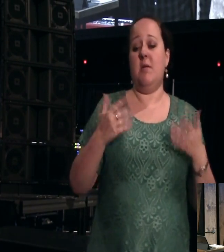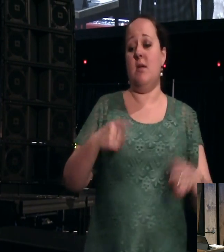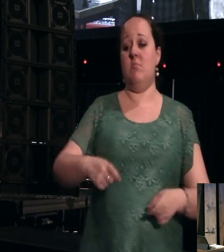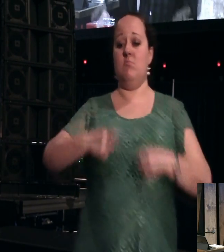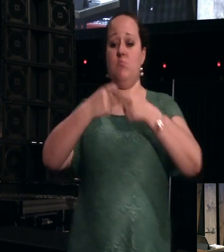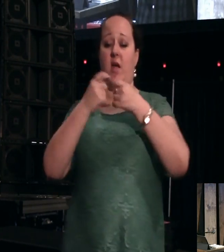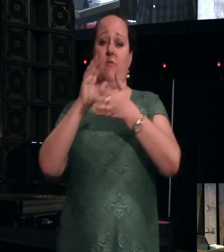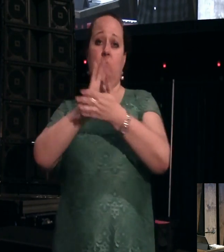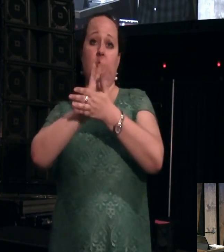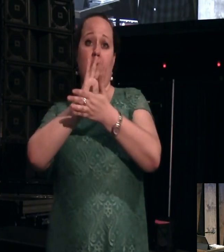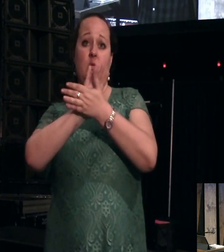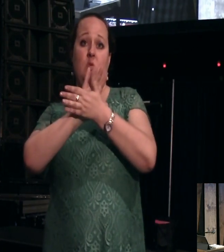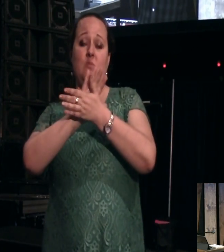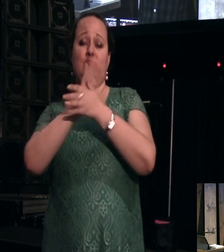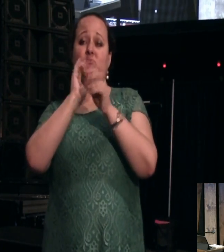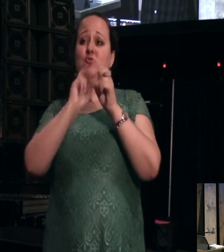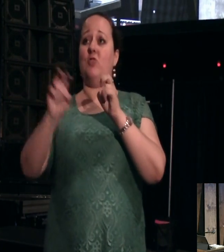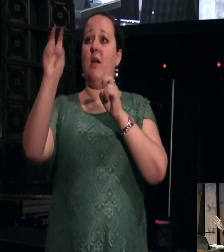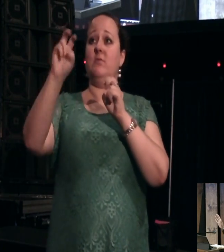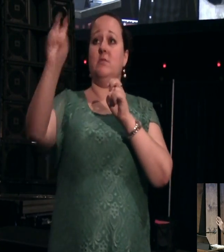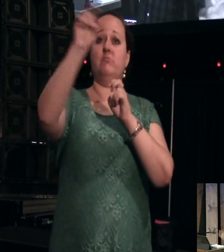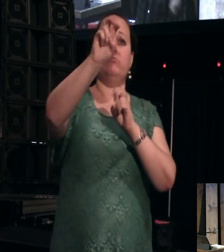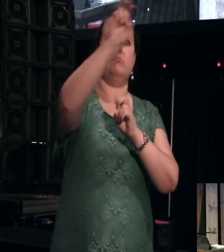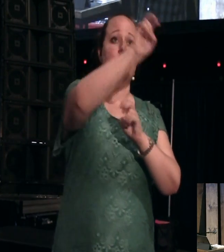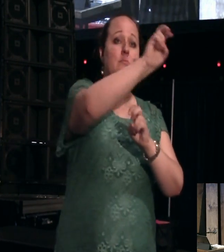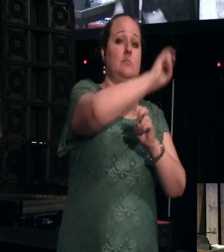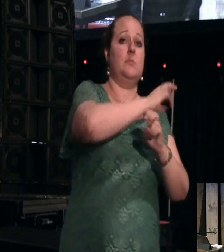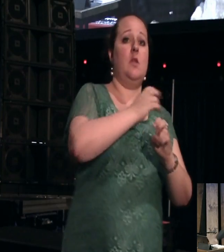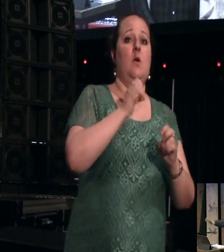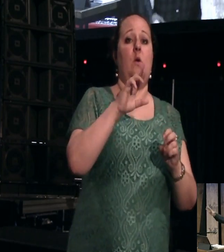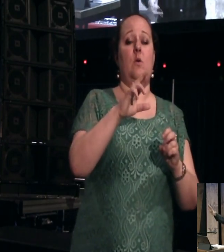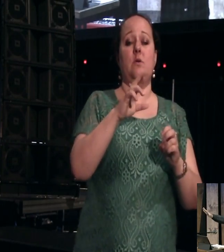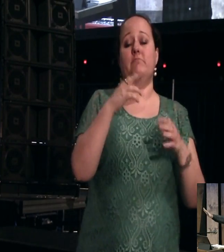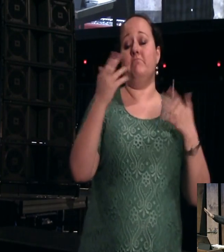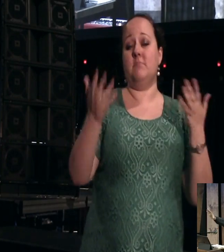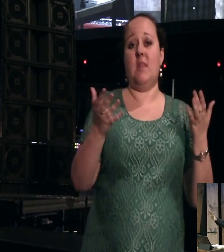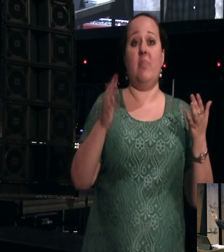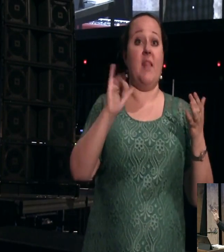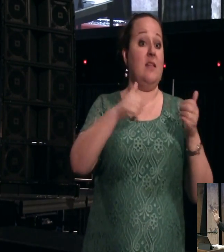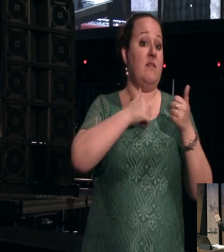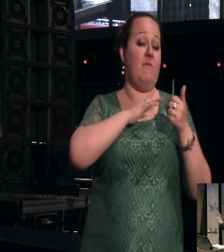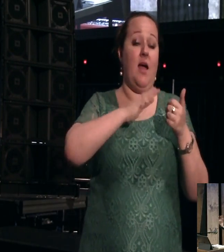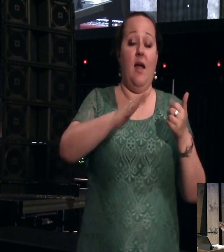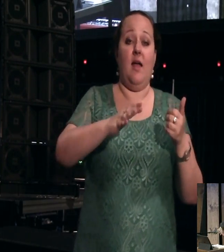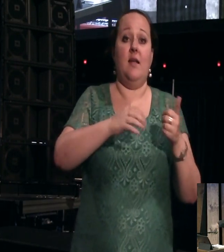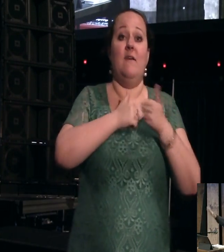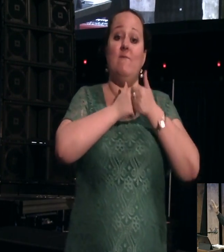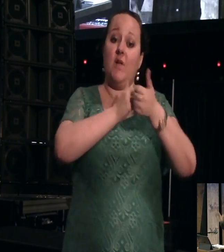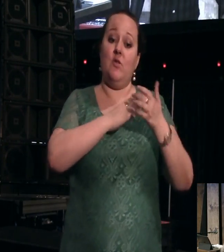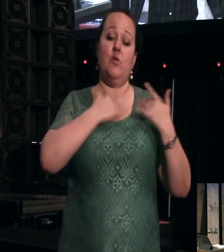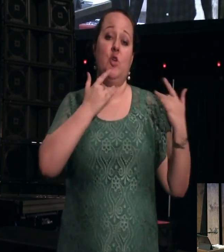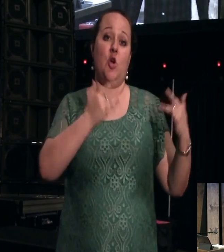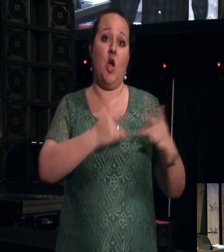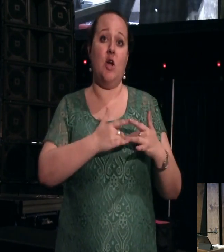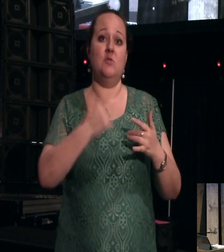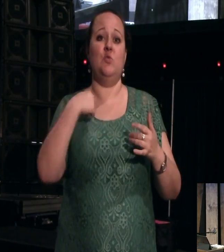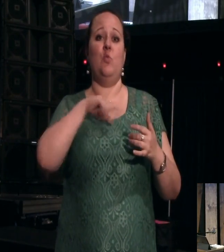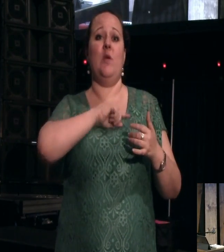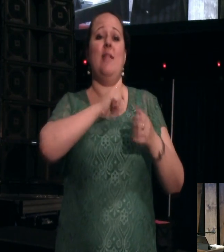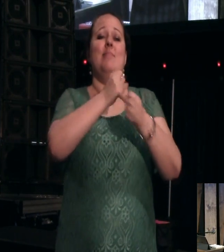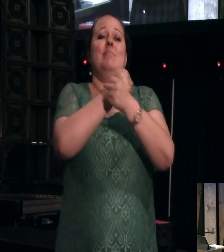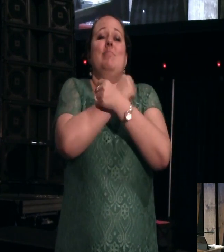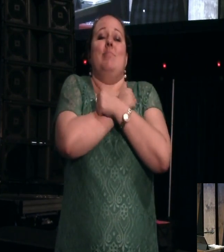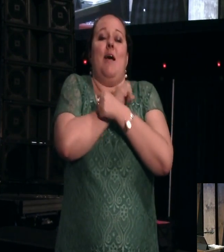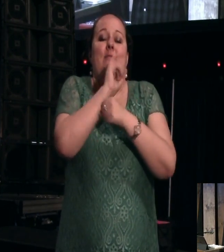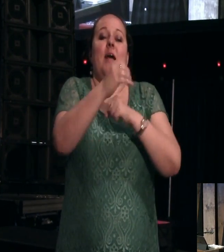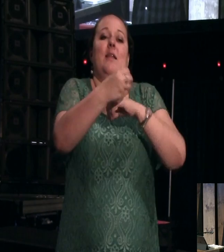you? You're thinking about taking a break from school and just going and traveling or just figuring life out. Okay, well,